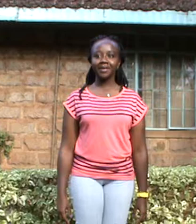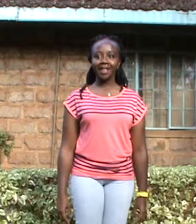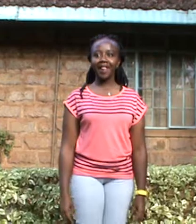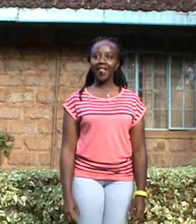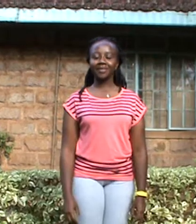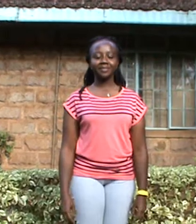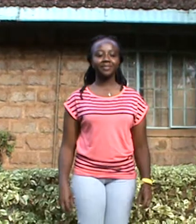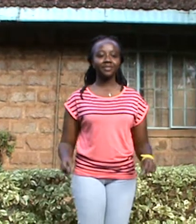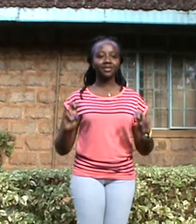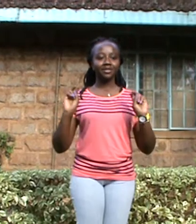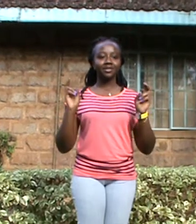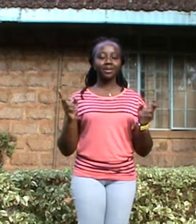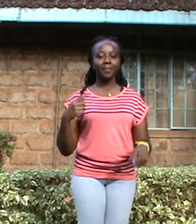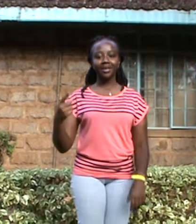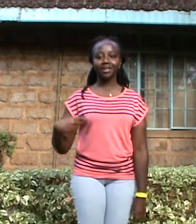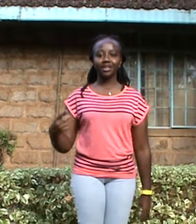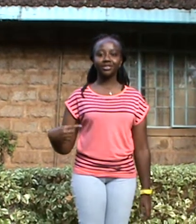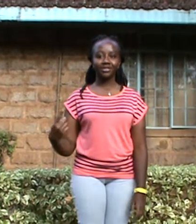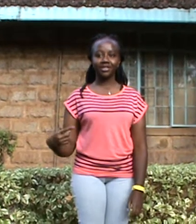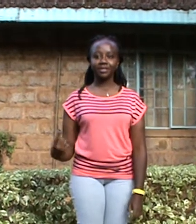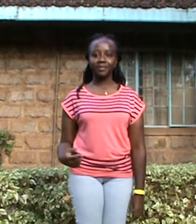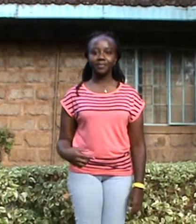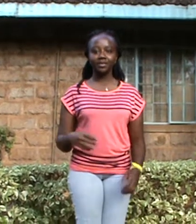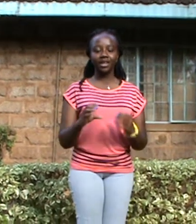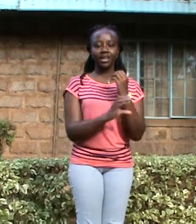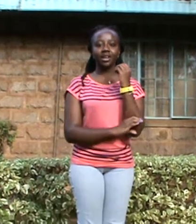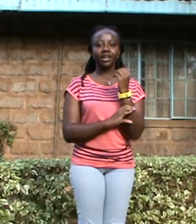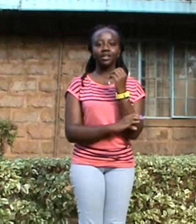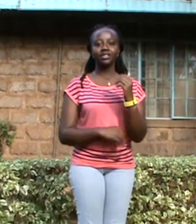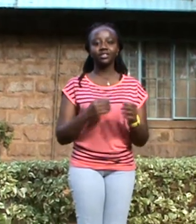Topic Industry Country and world if progress want